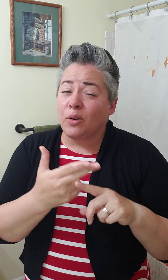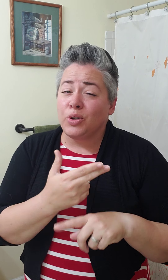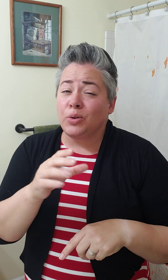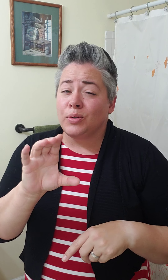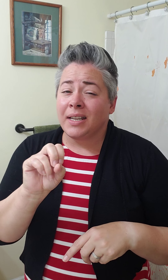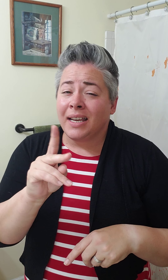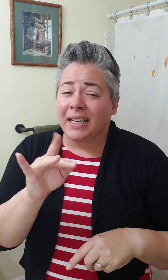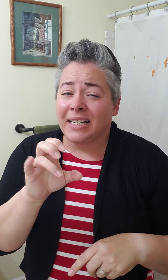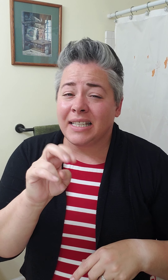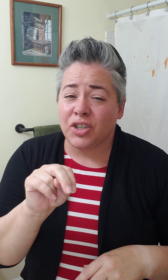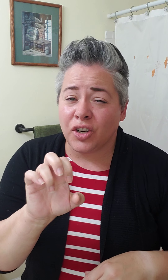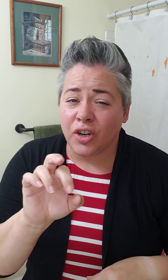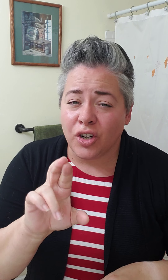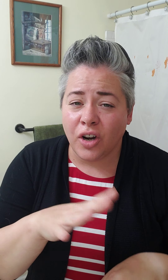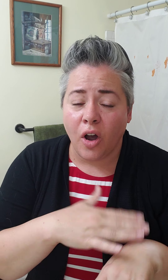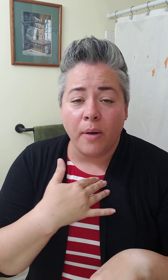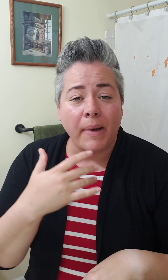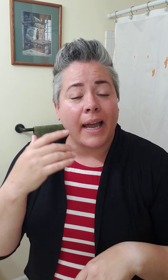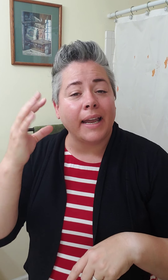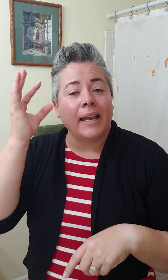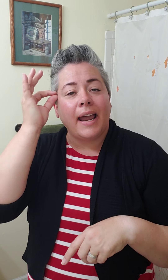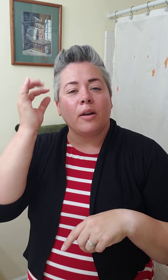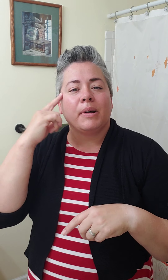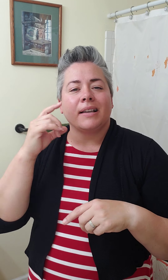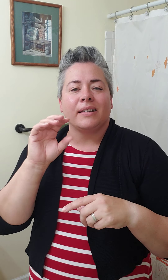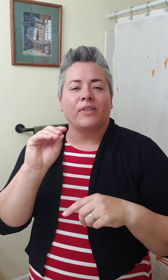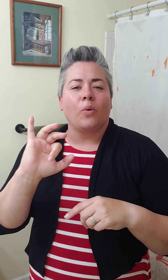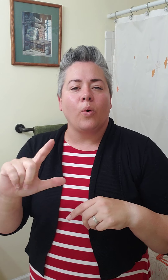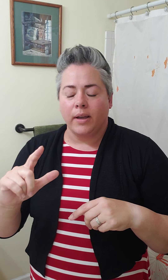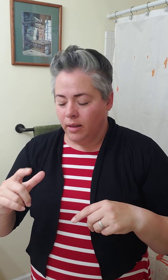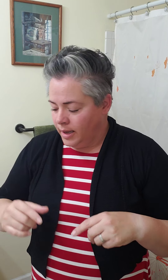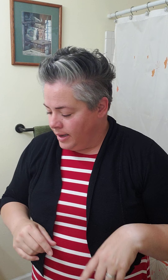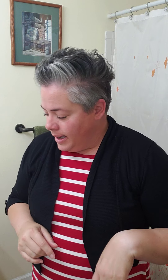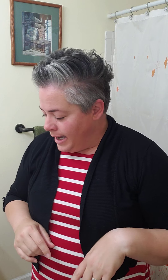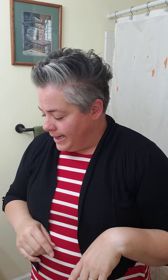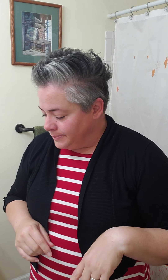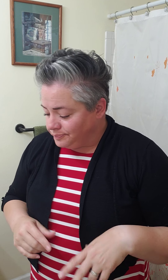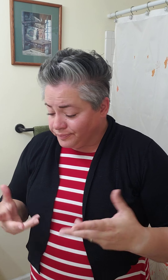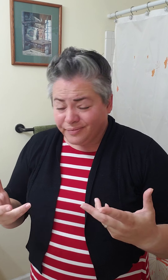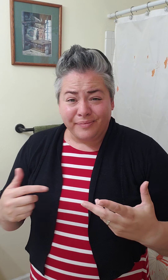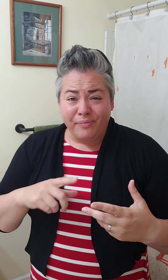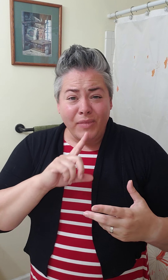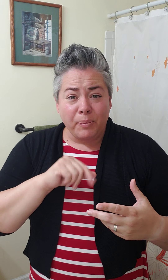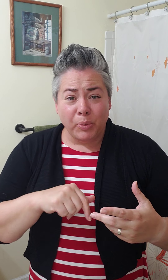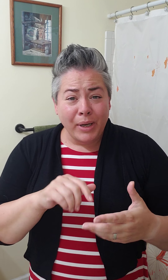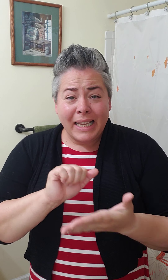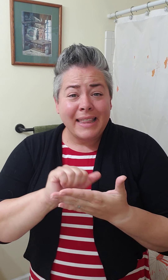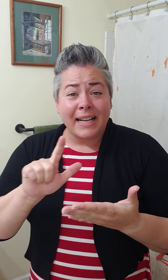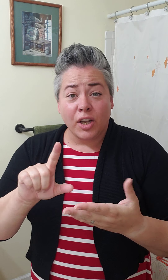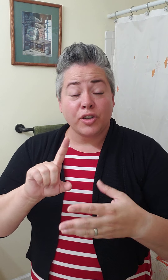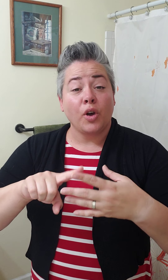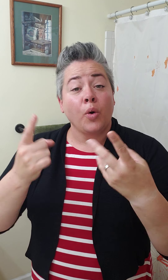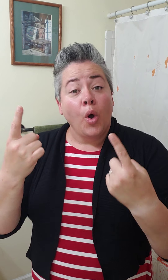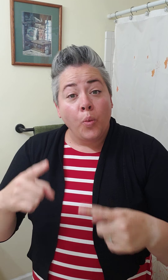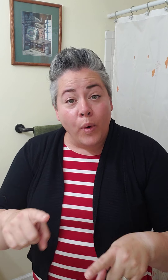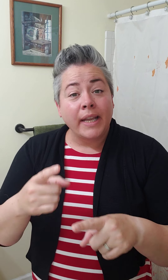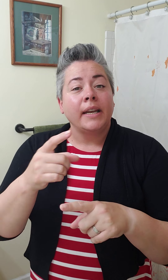don't use conditioner on my hair because of the oil. But really, that's also when